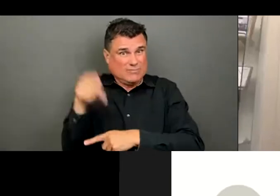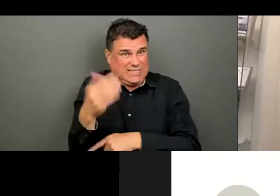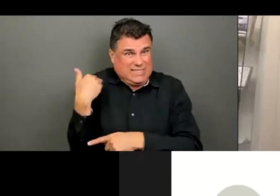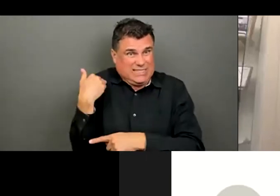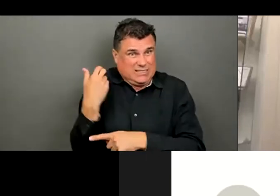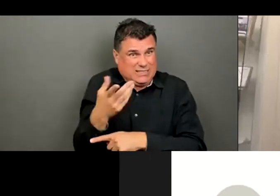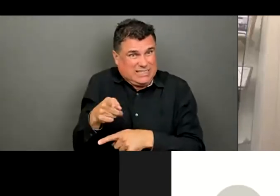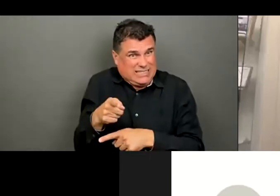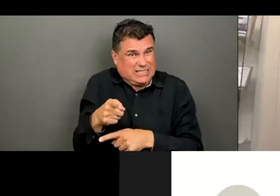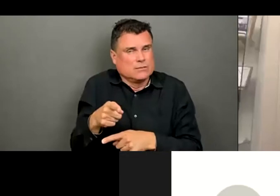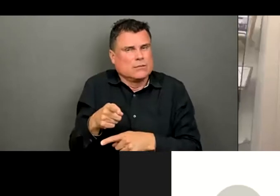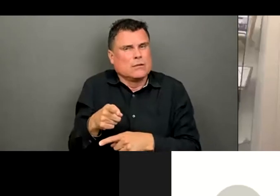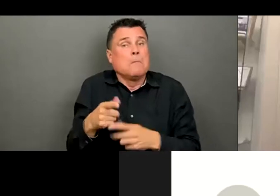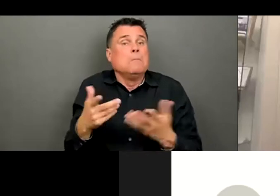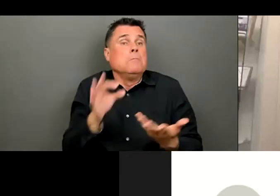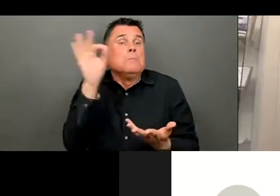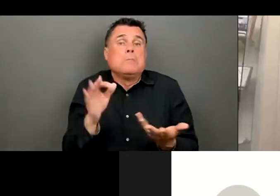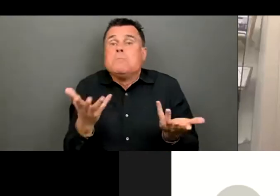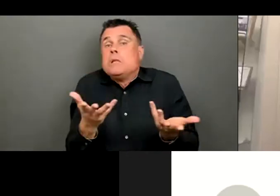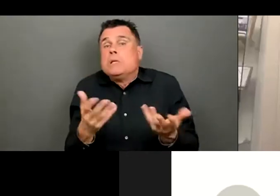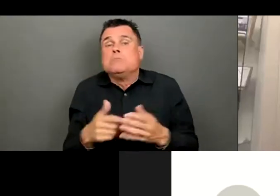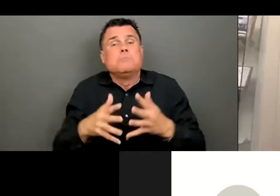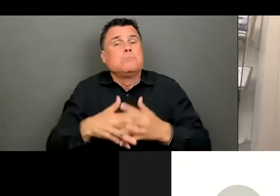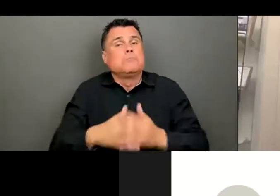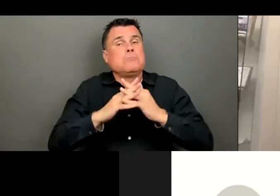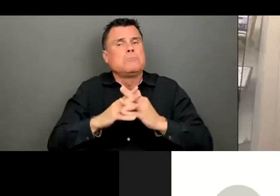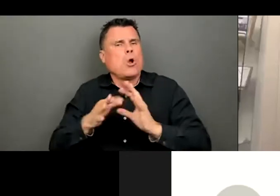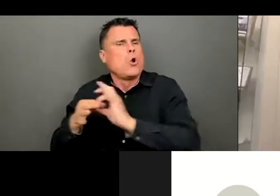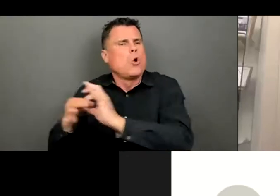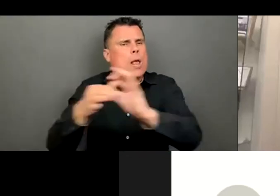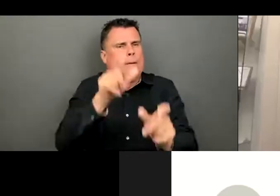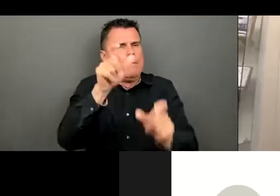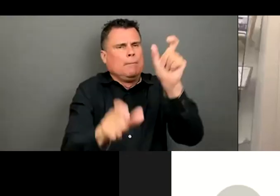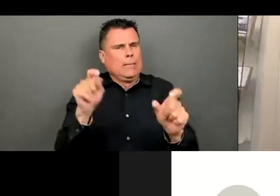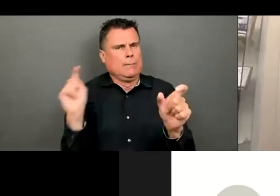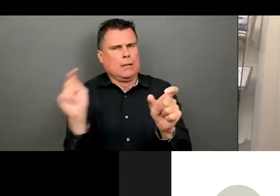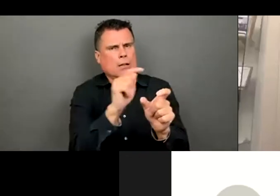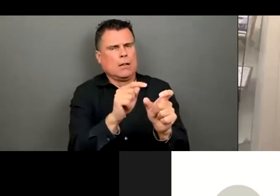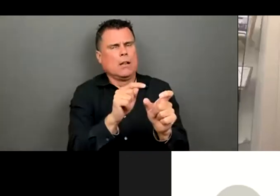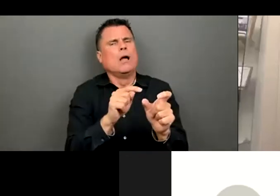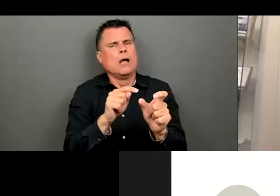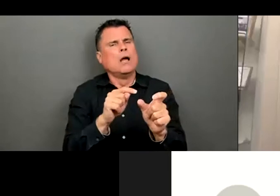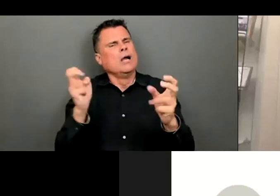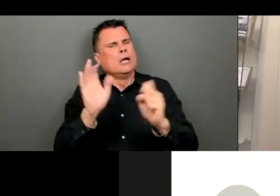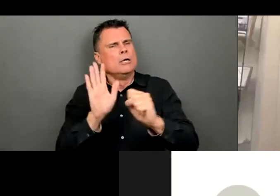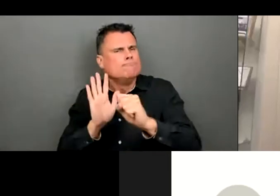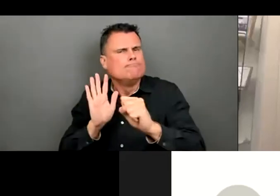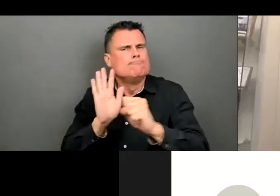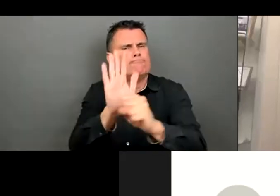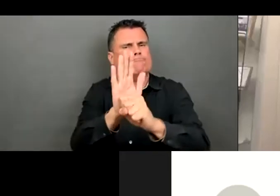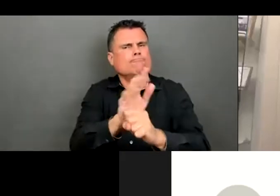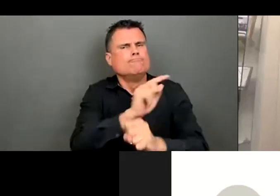coalition of people who would be able to promote disability DRR through